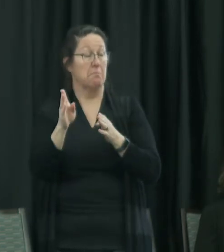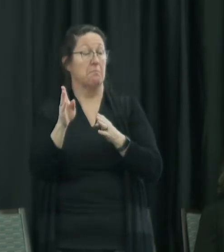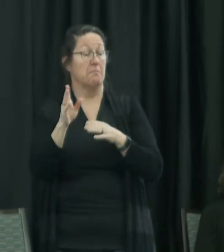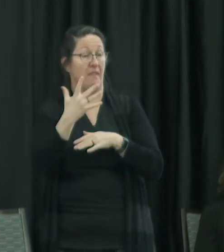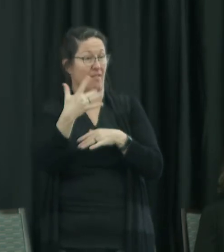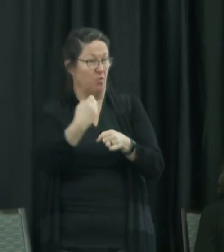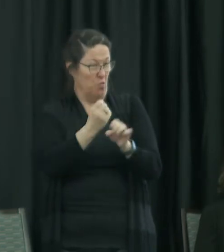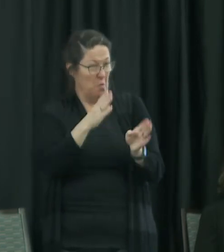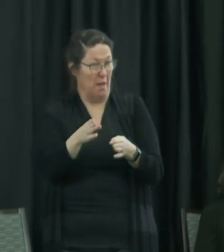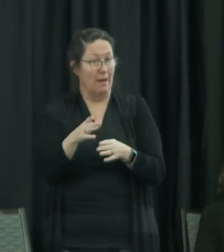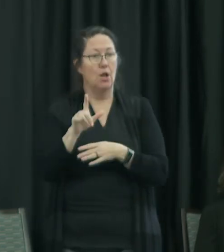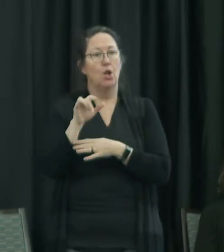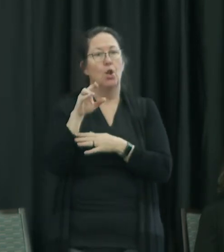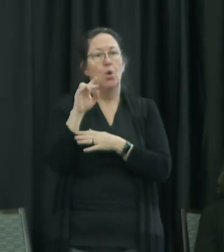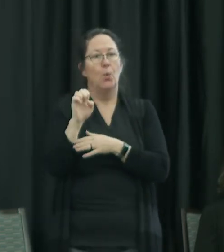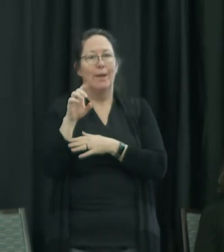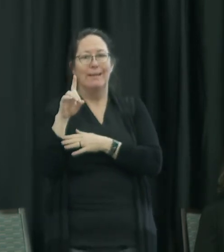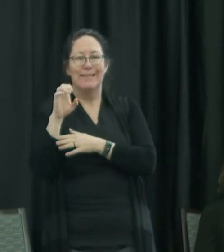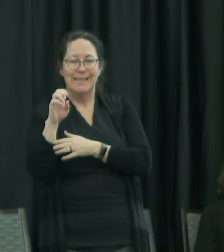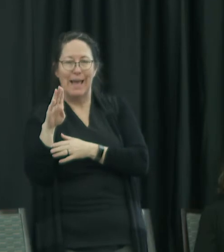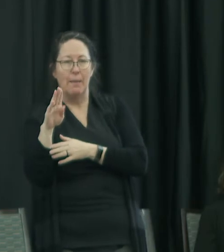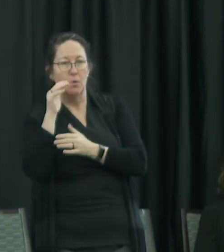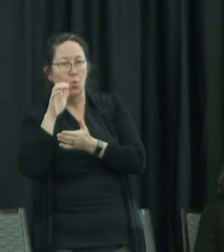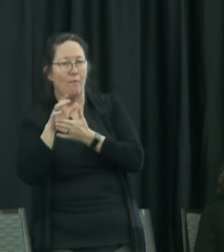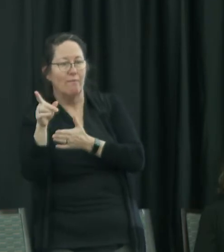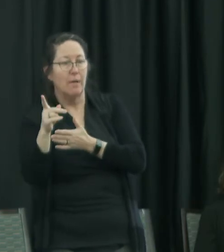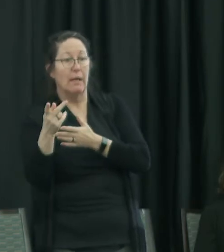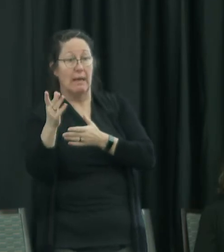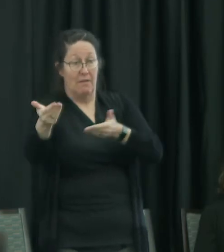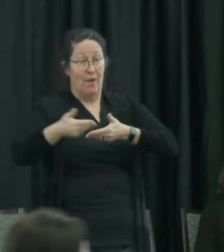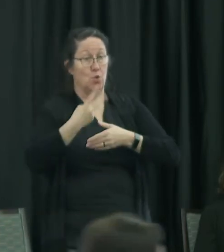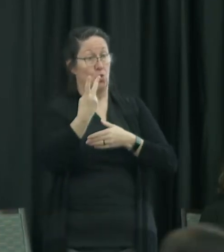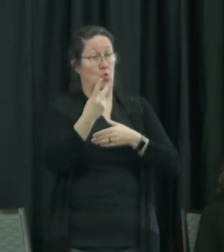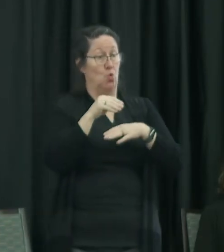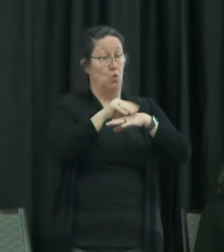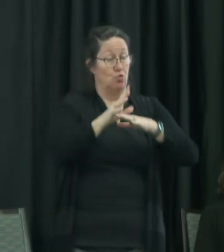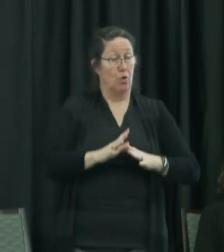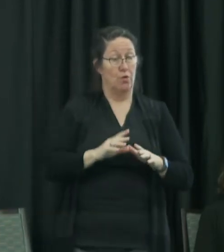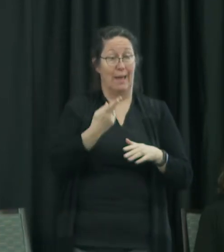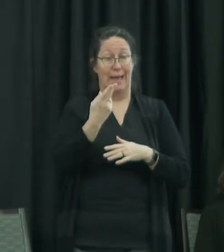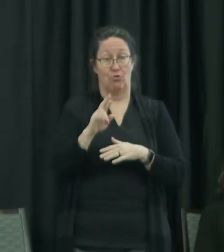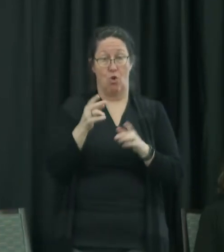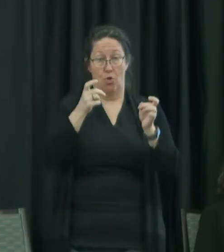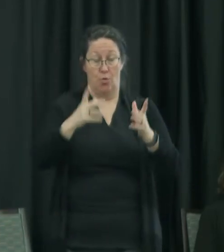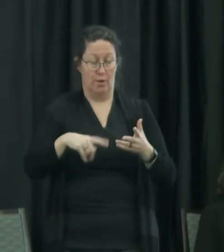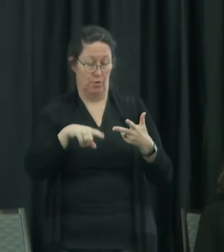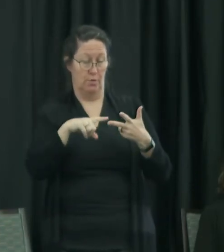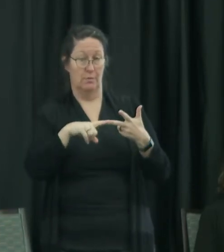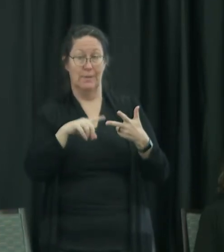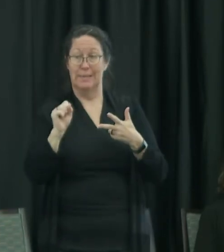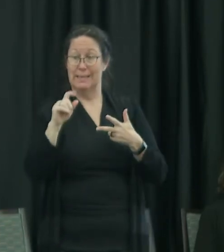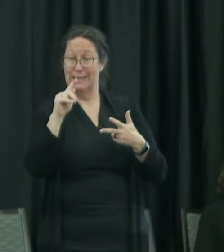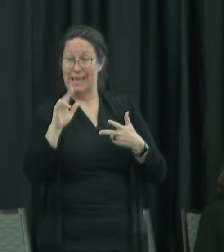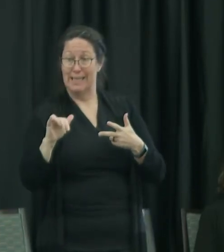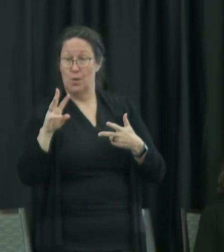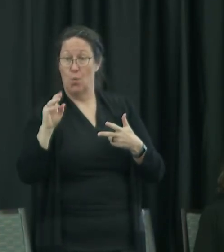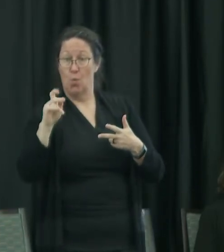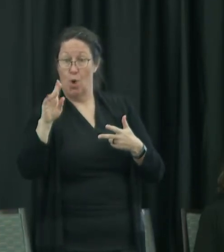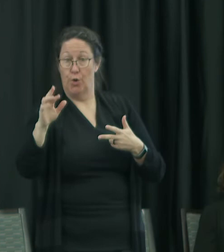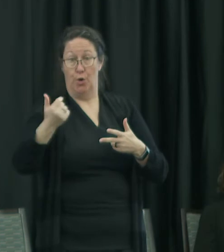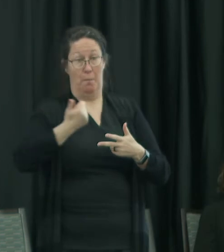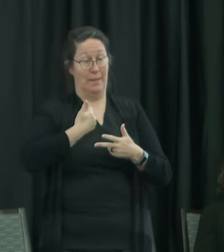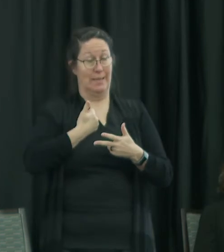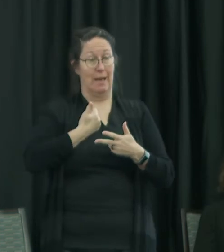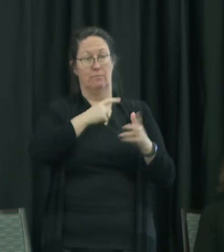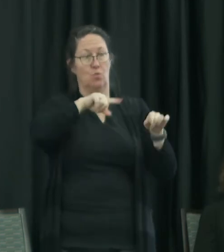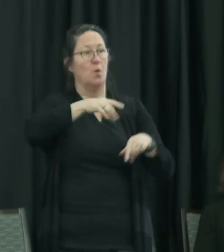Louis and his wife Deb invited our 2 consultants, our HR director, Stacy Walker, and myself,